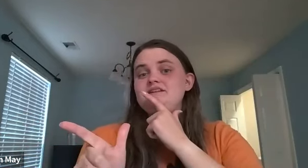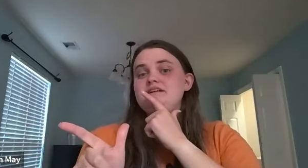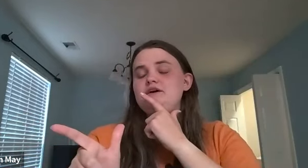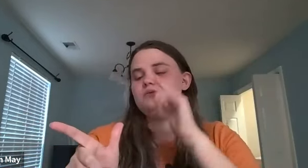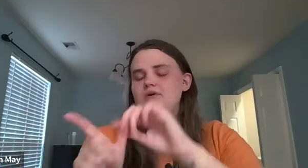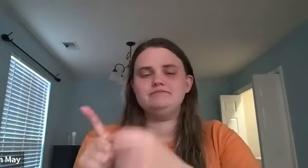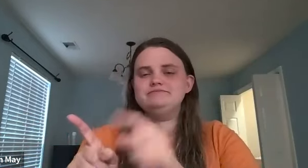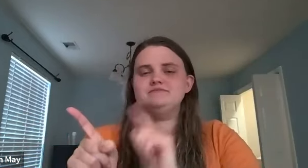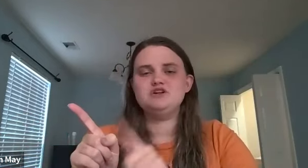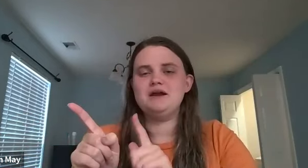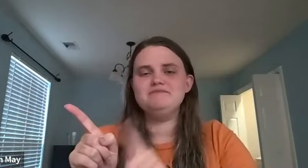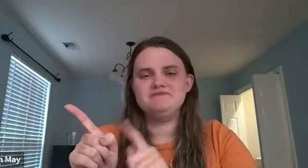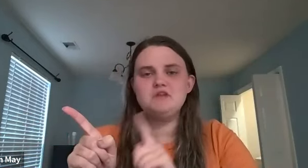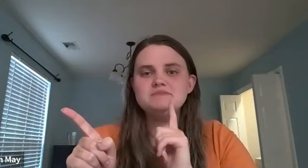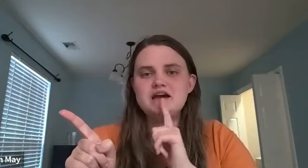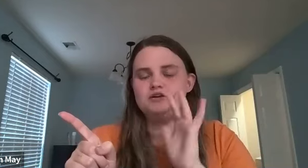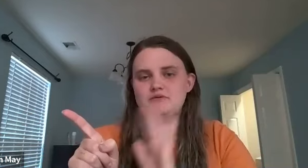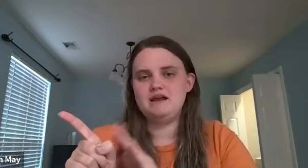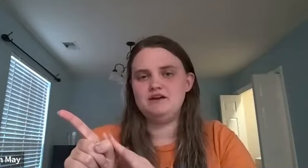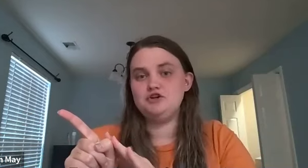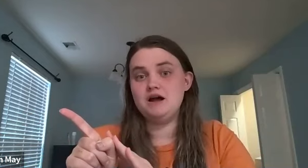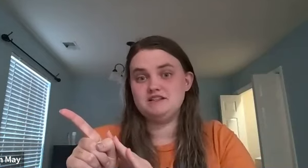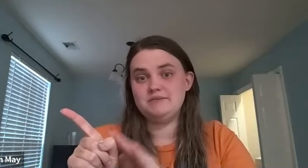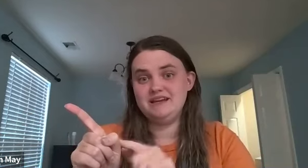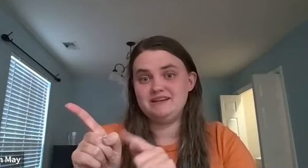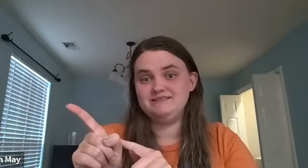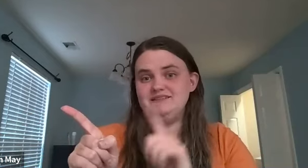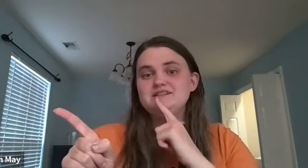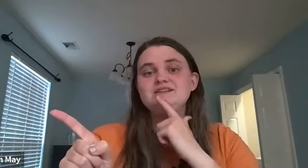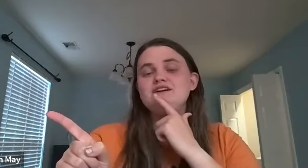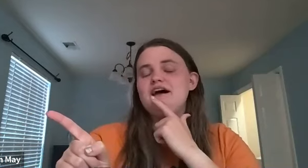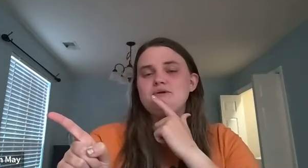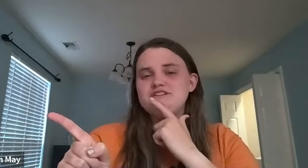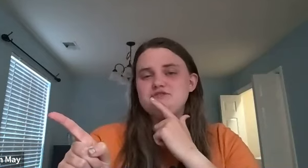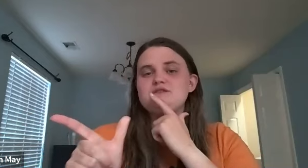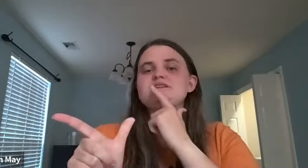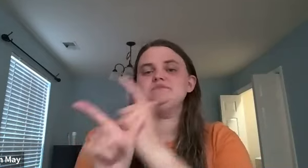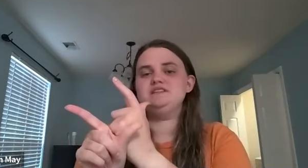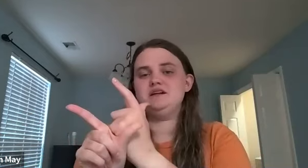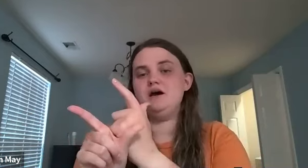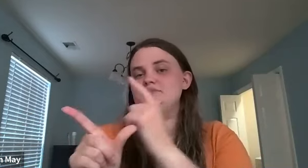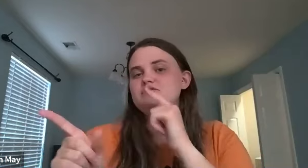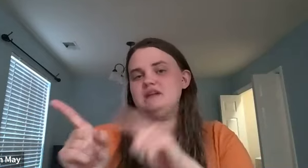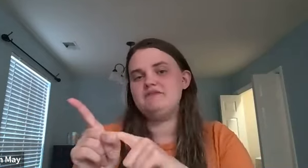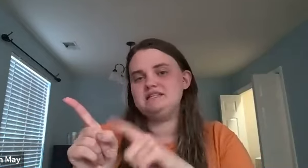and go, sorry, thumb down on your right, on your non-dominant hand. I always do this. I always have them stick it up, but you can have it down,